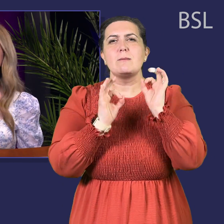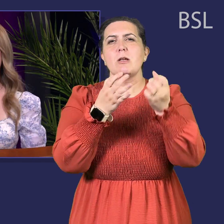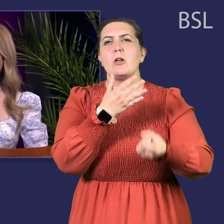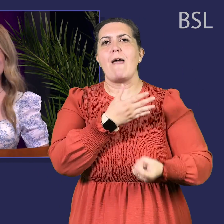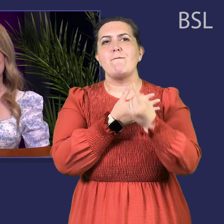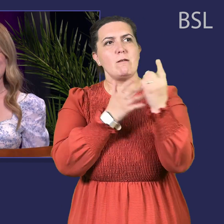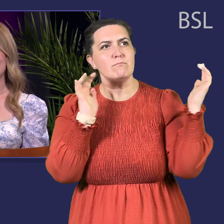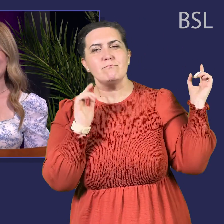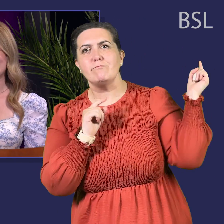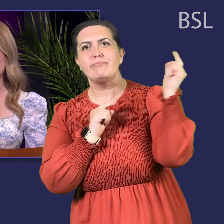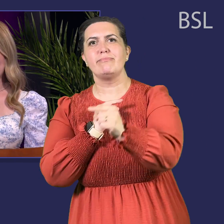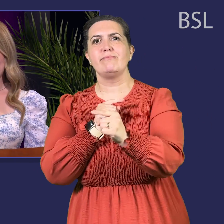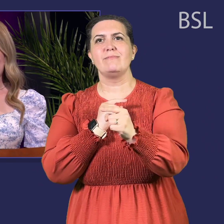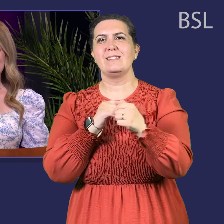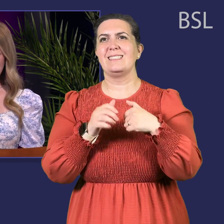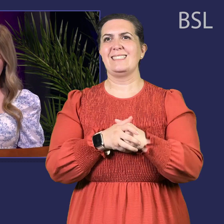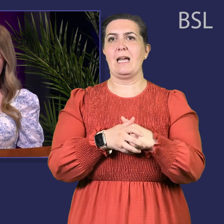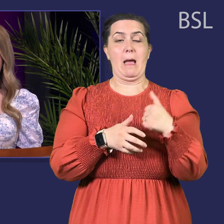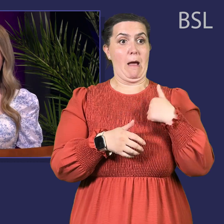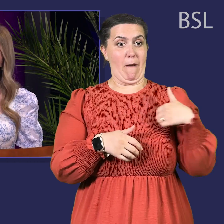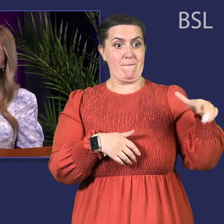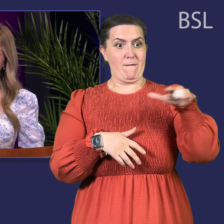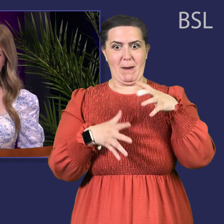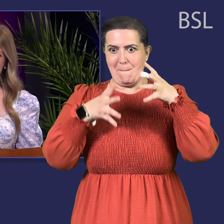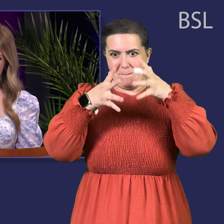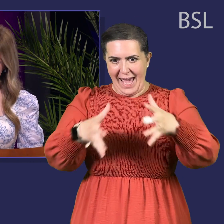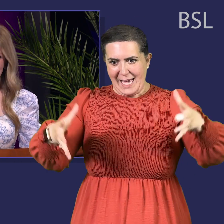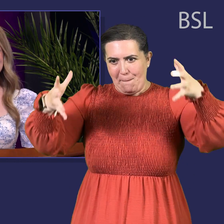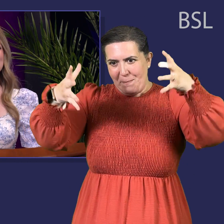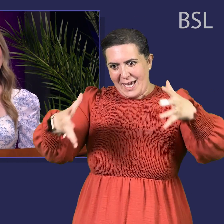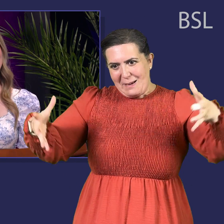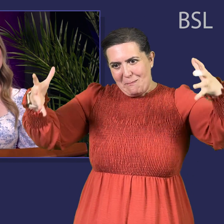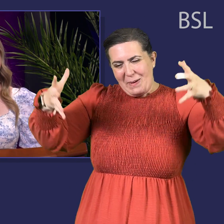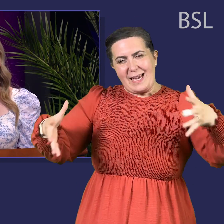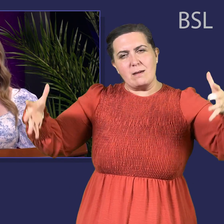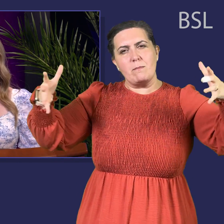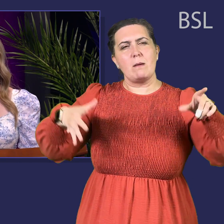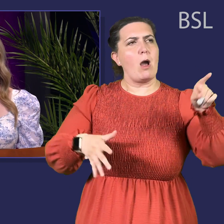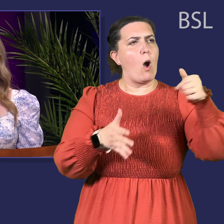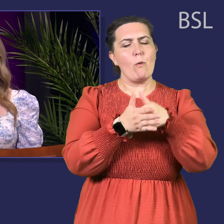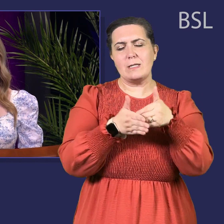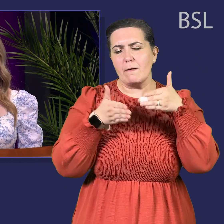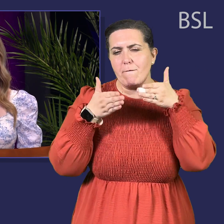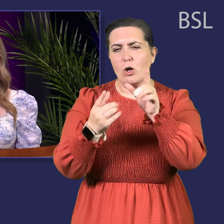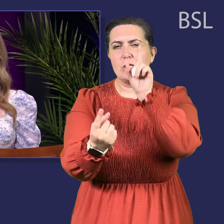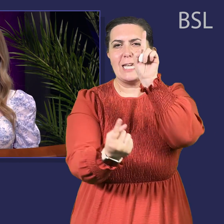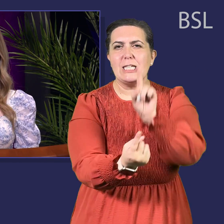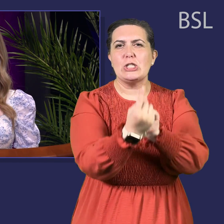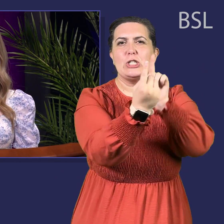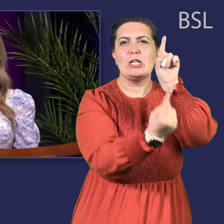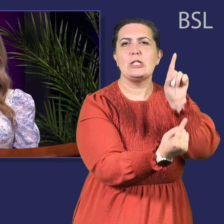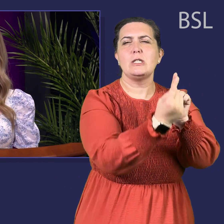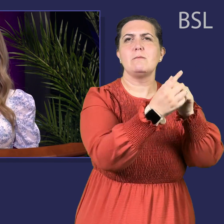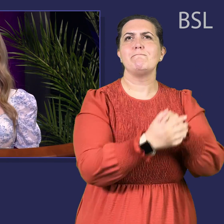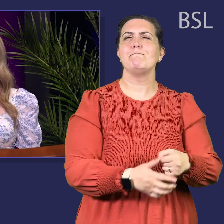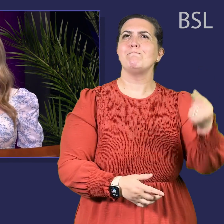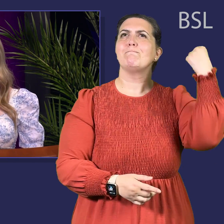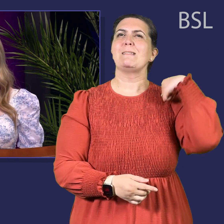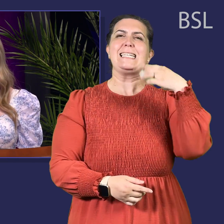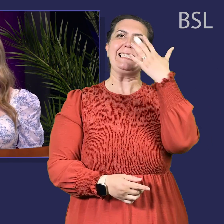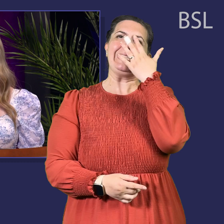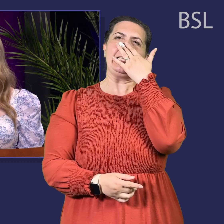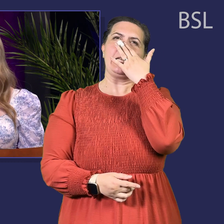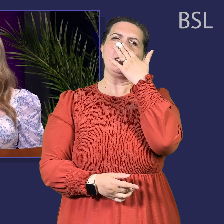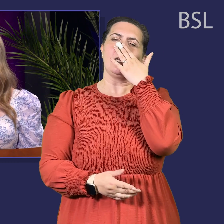or special family event. Our family has become very large, but he has always focused on us as individuals. As a